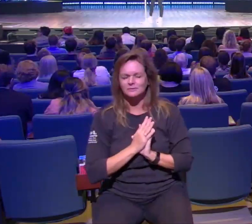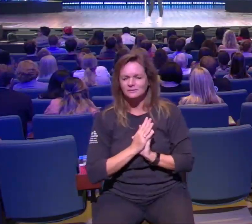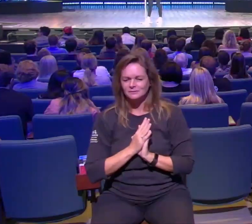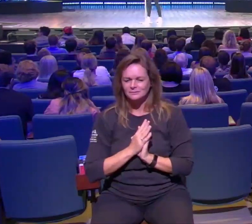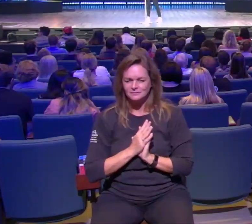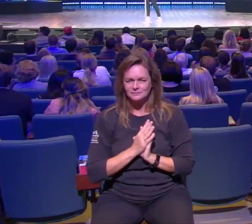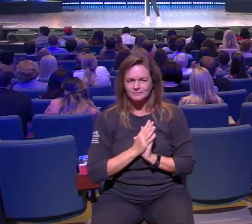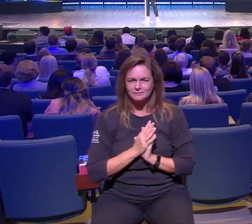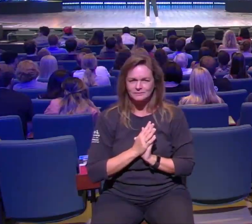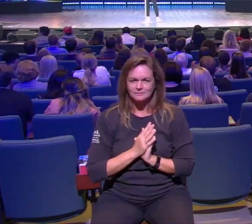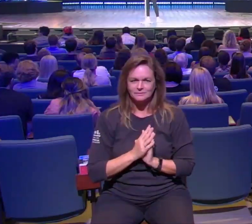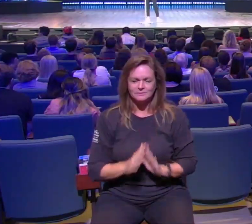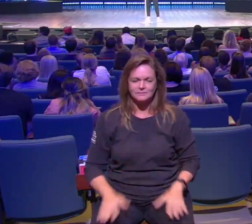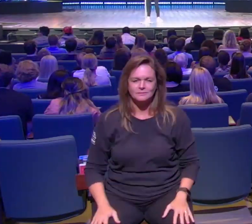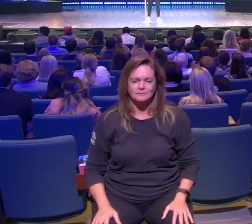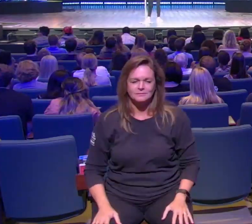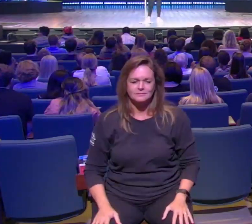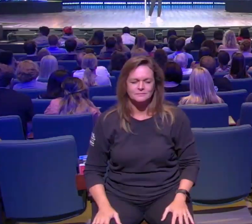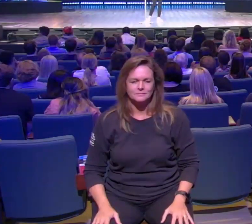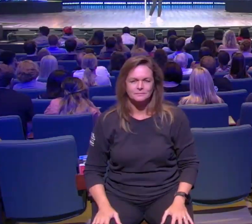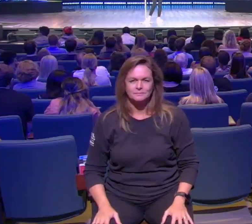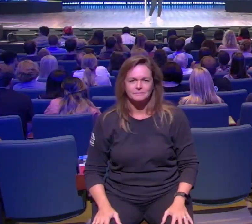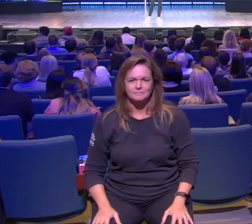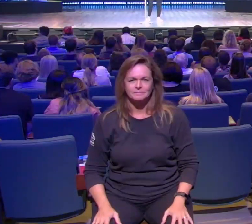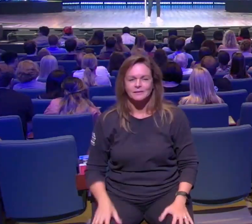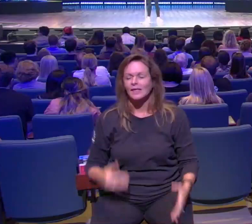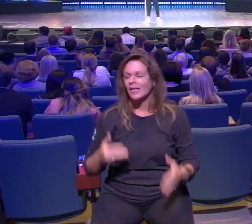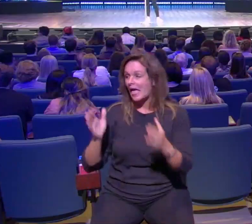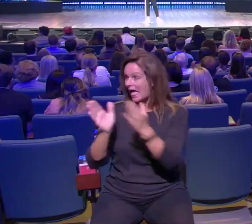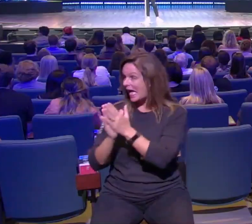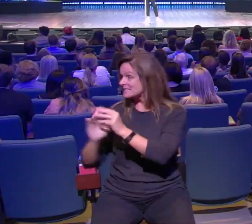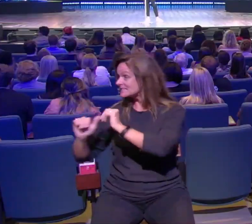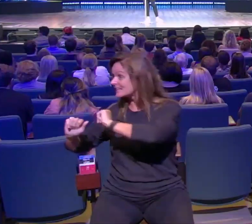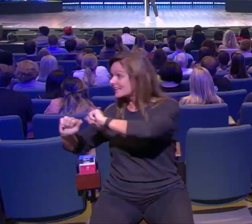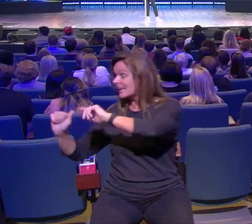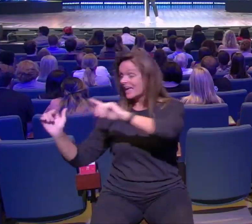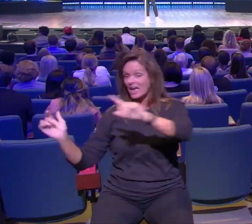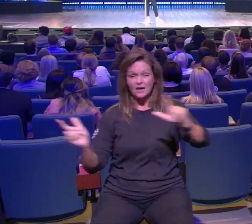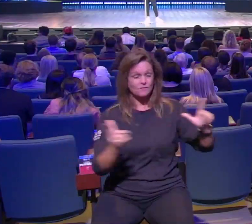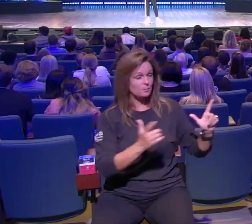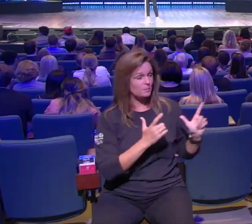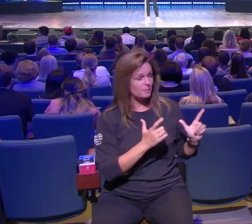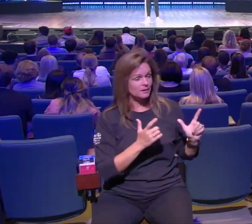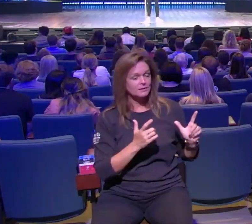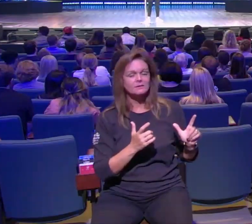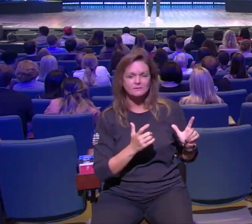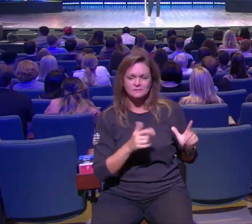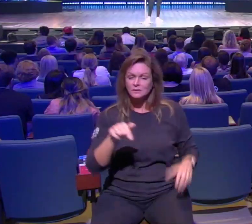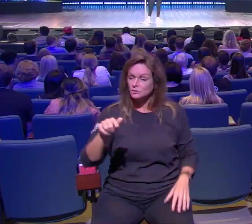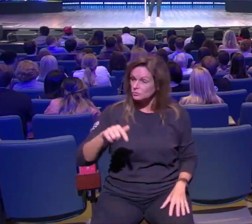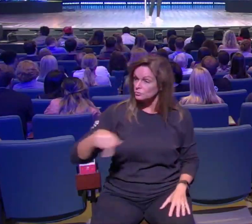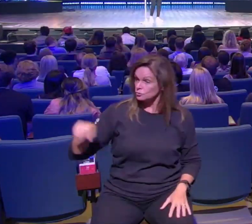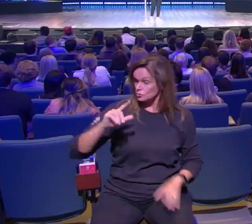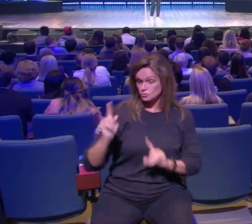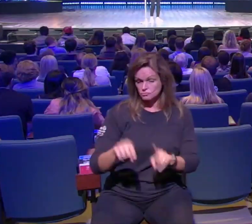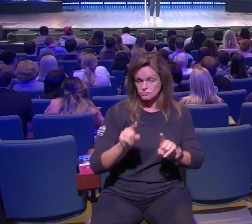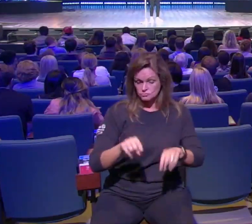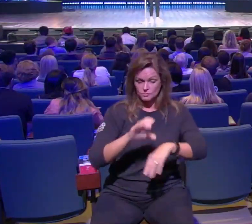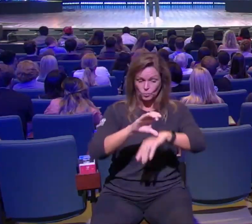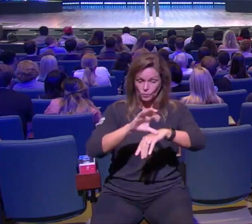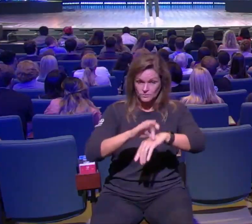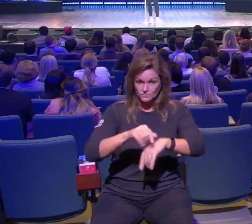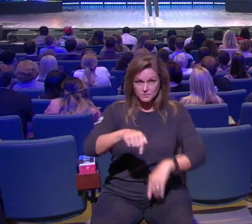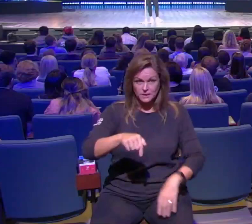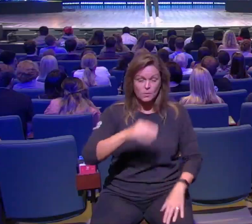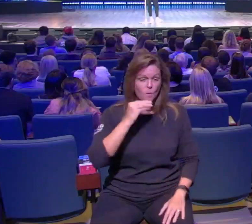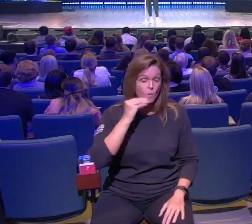one way that you can do this, because we are asking that everybody that calls Christ Fellowship their home,